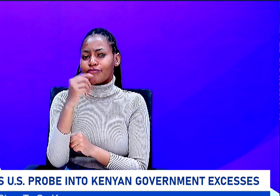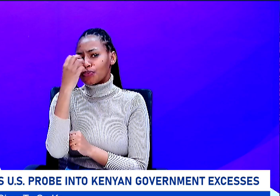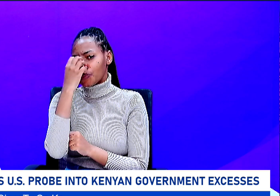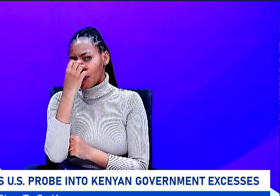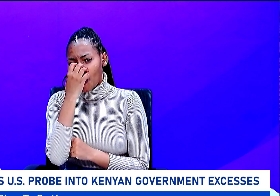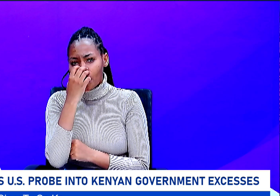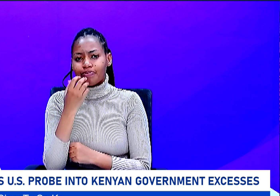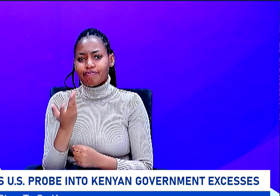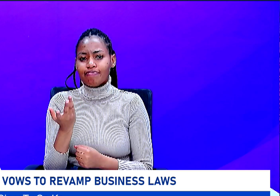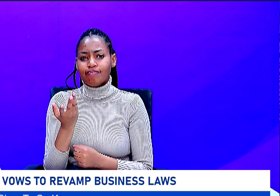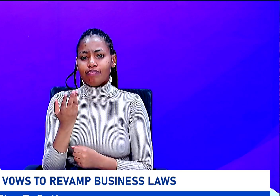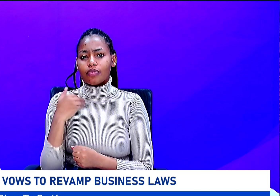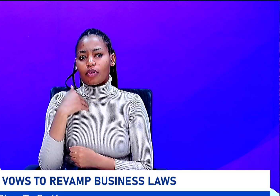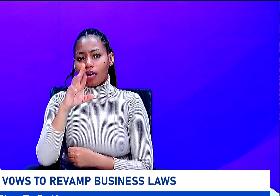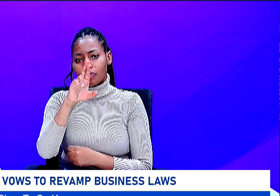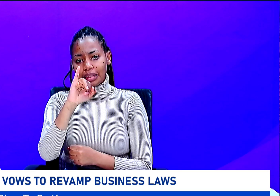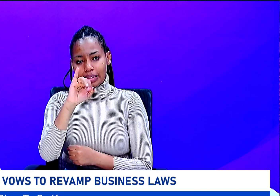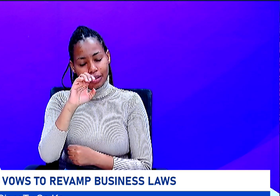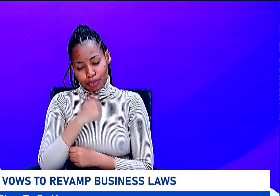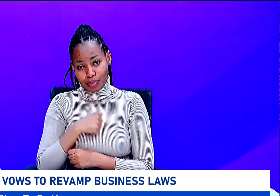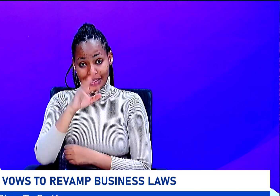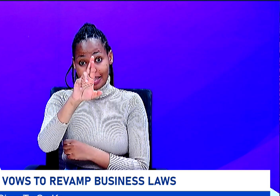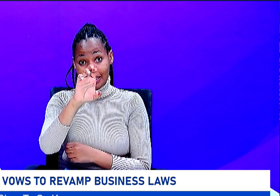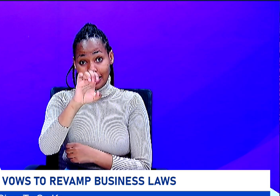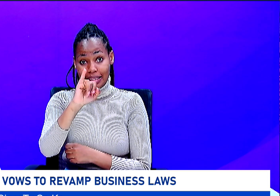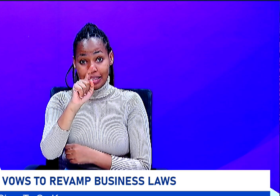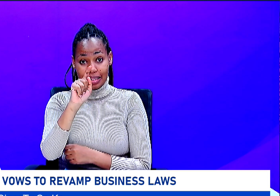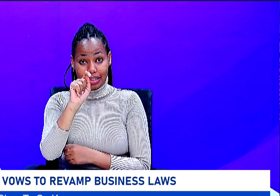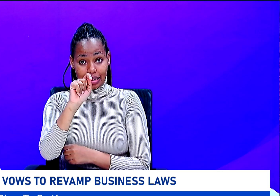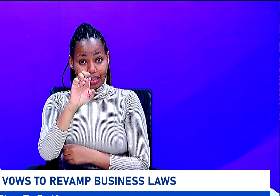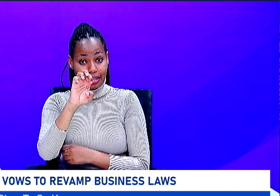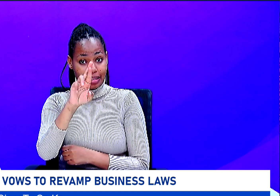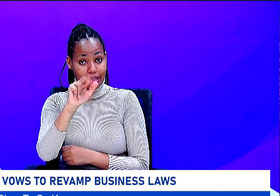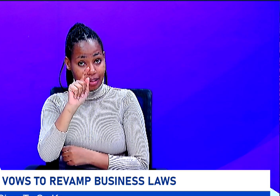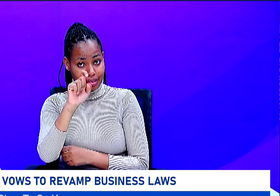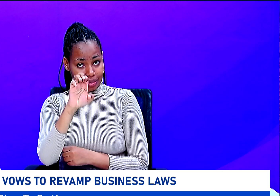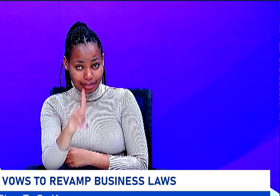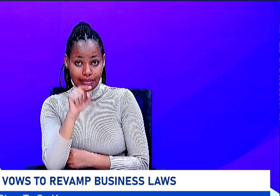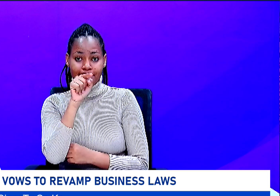President William Samoei Ruto has reiterated his commitment to improving